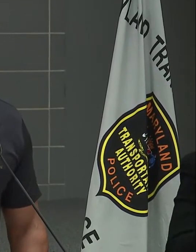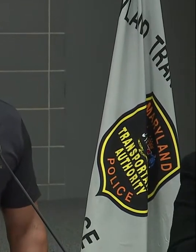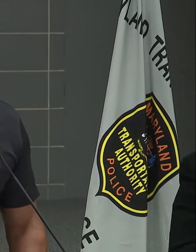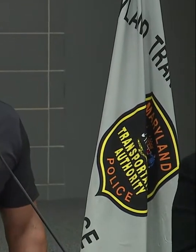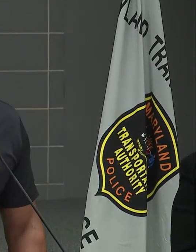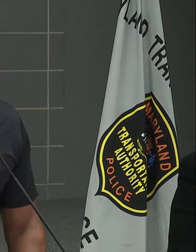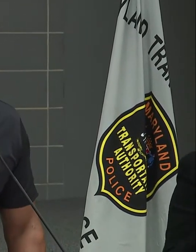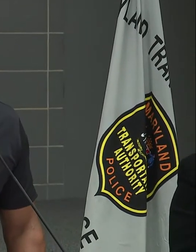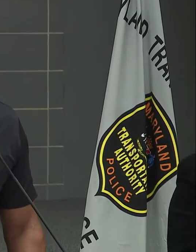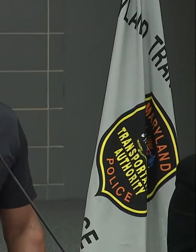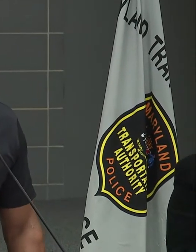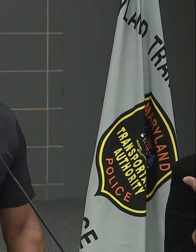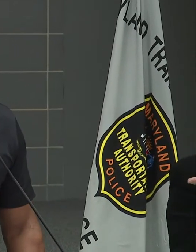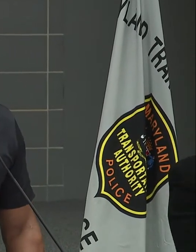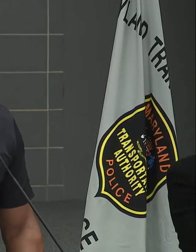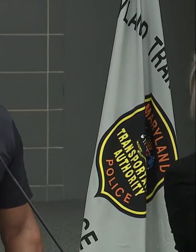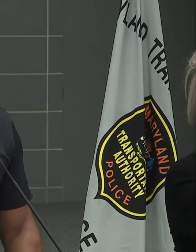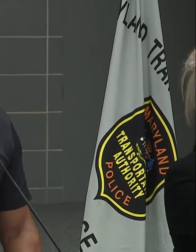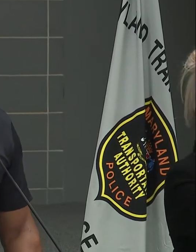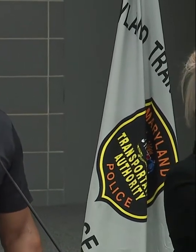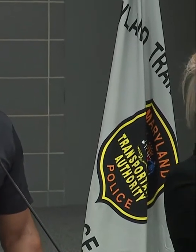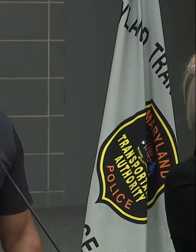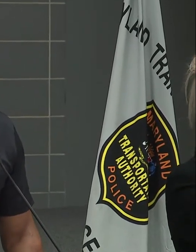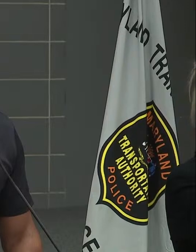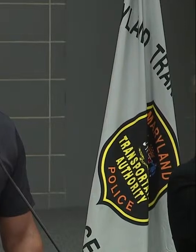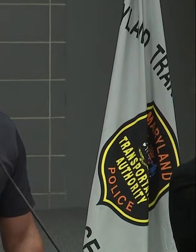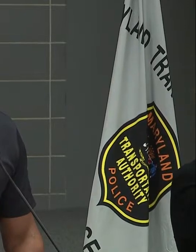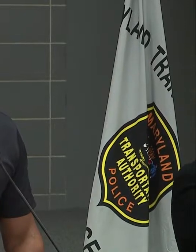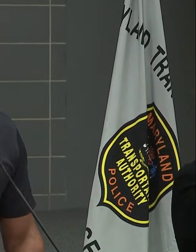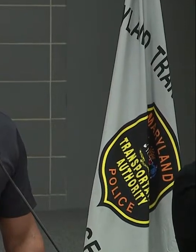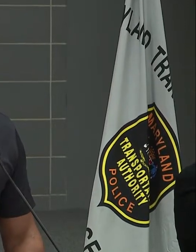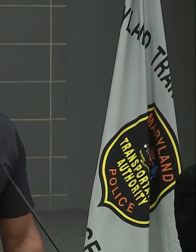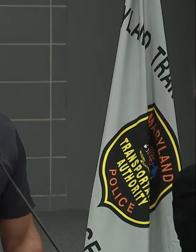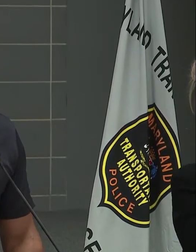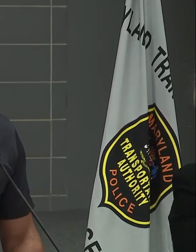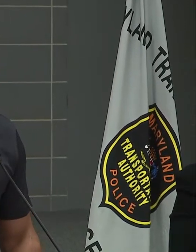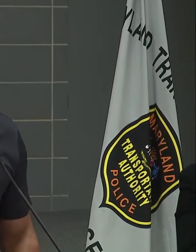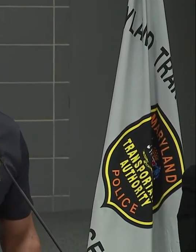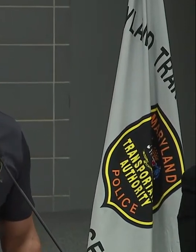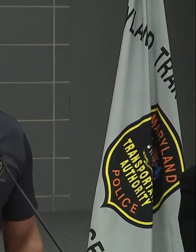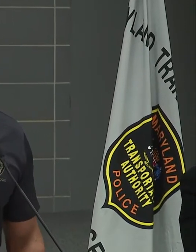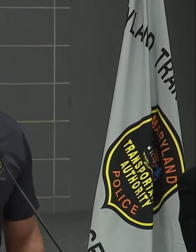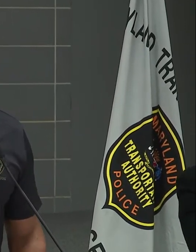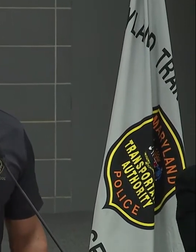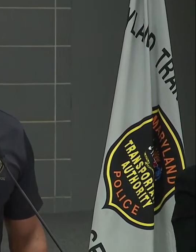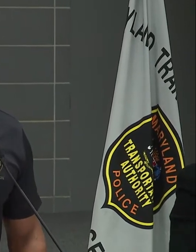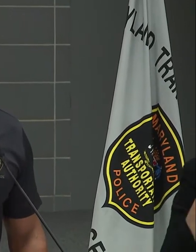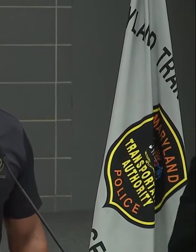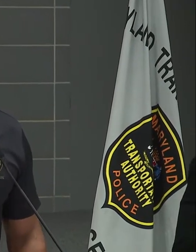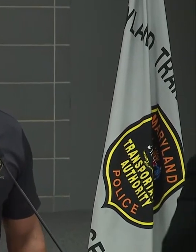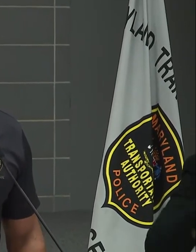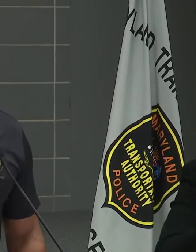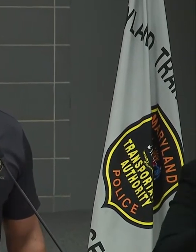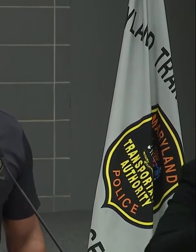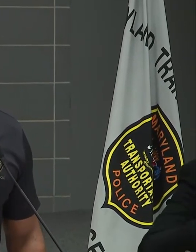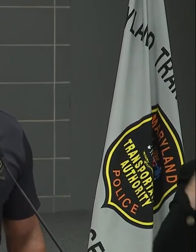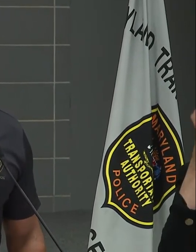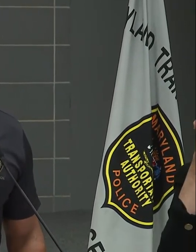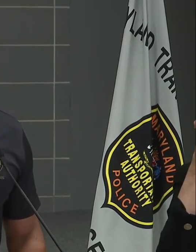clear this channel. We are going to support everyone who's been affected by this crisis. And we